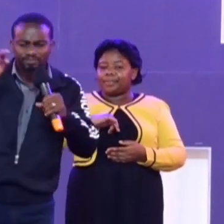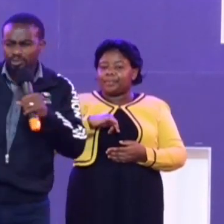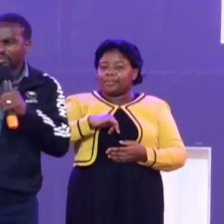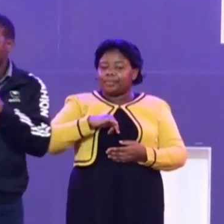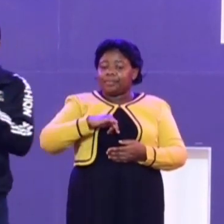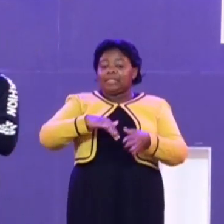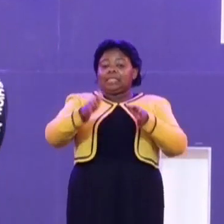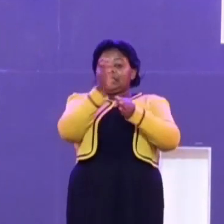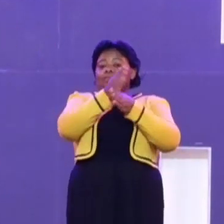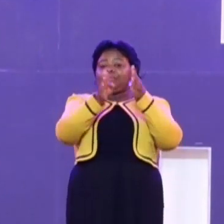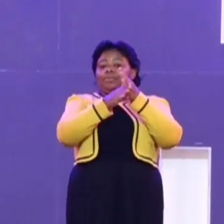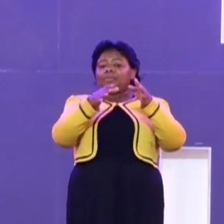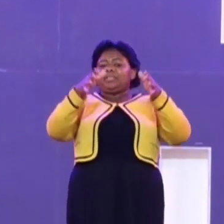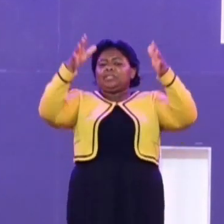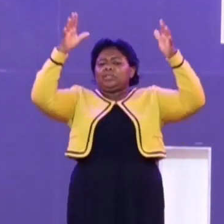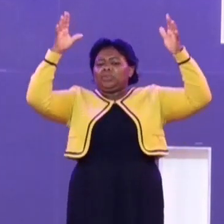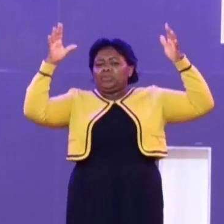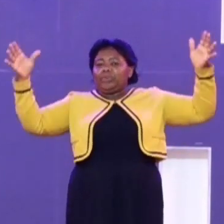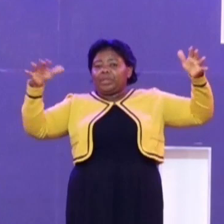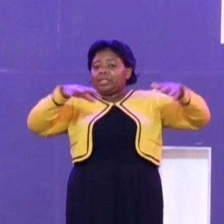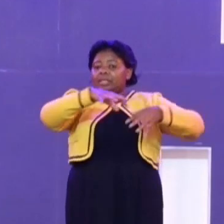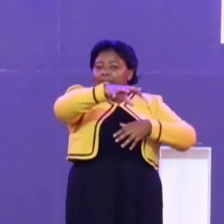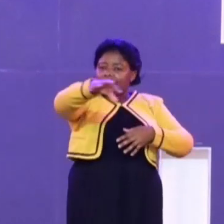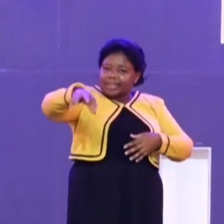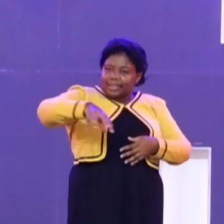that has built this great city